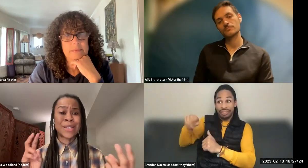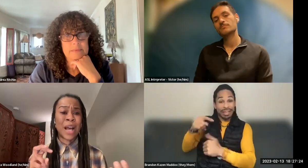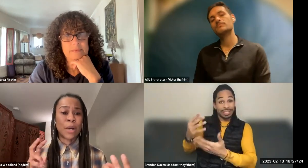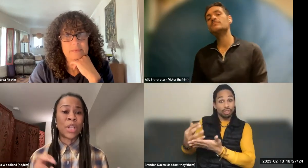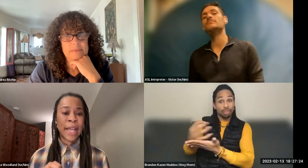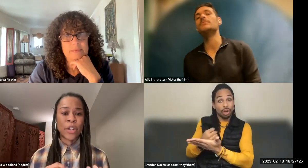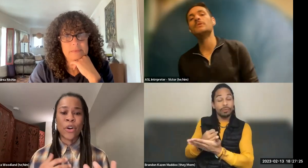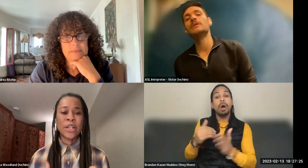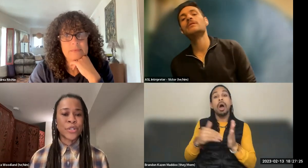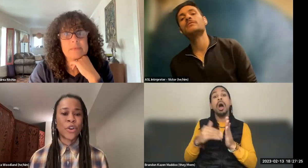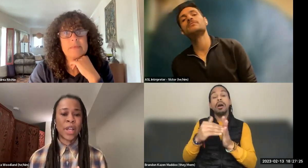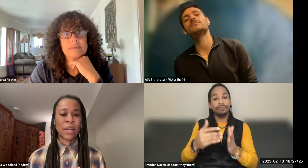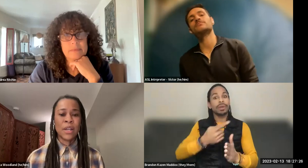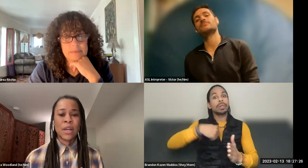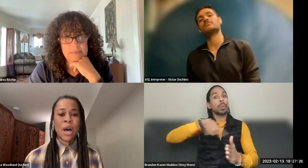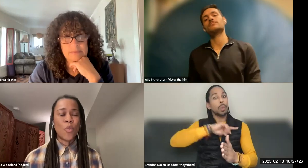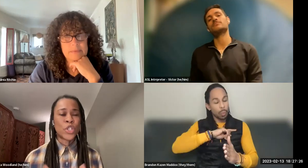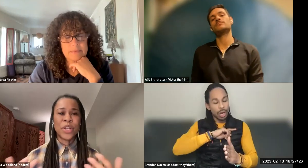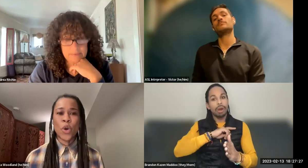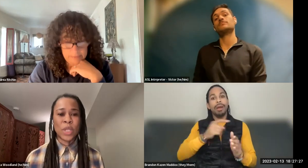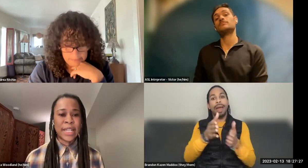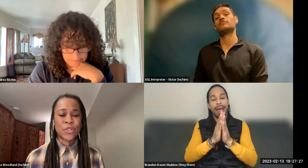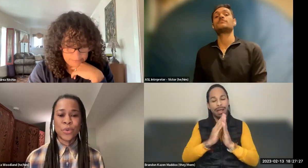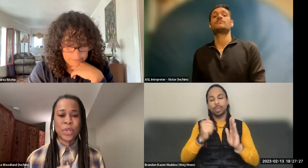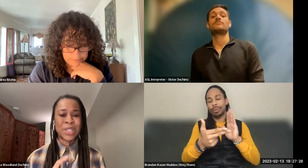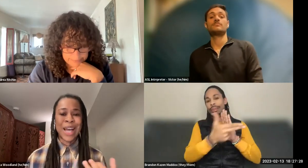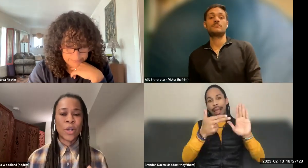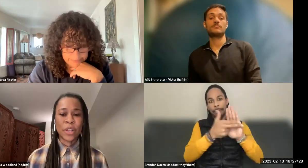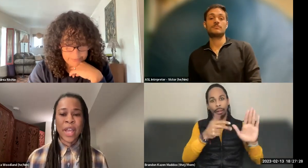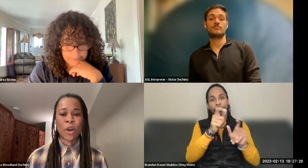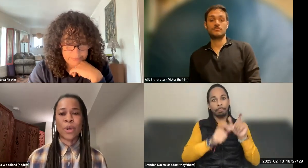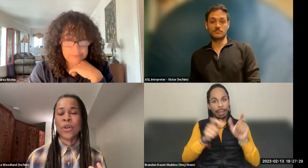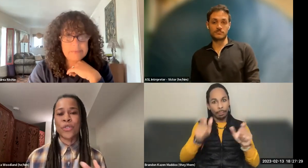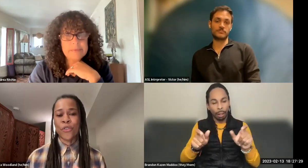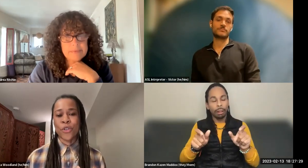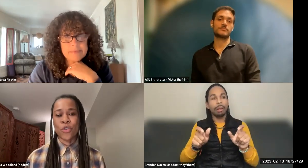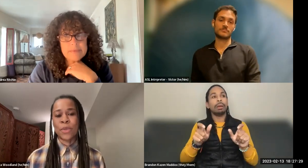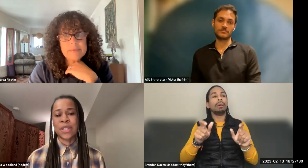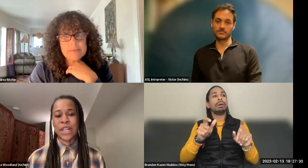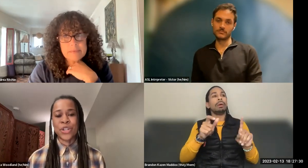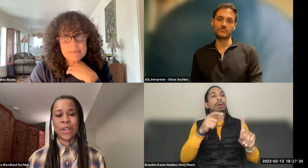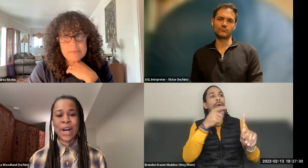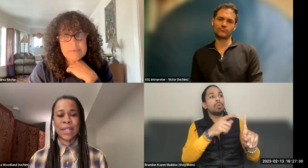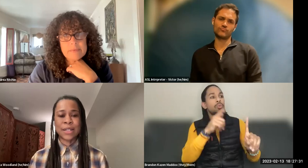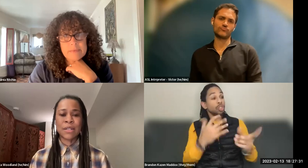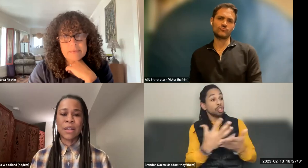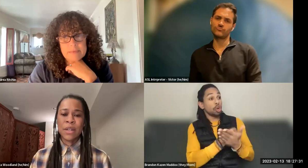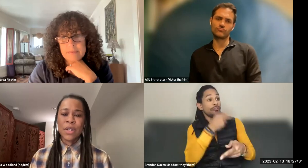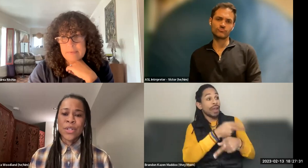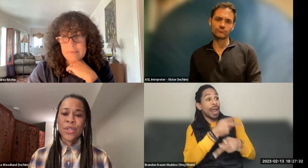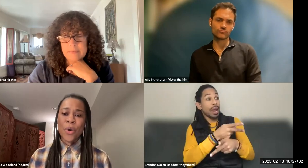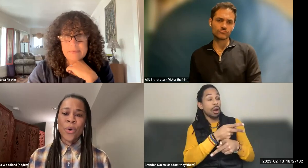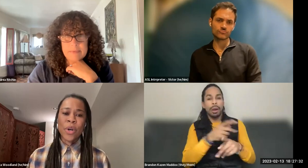label folks as non-compliant or undeserving, which we know leads to denial of care, but also further criminalization and